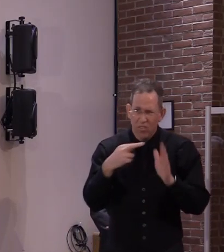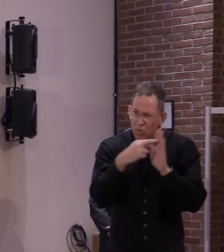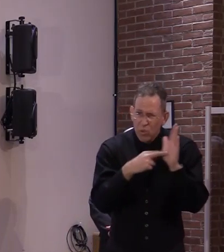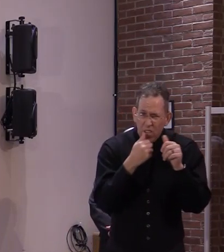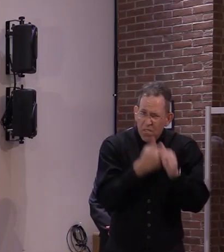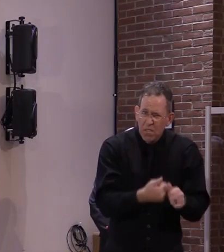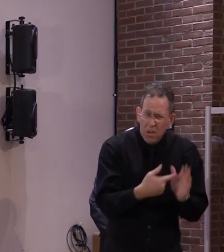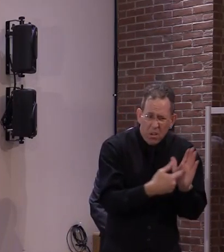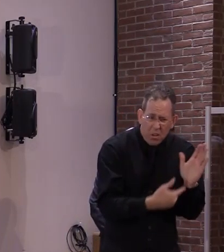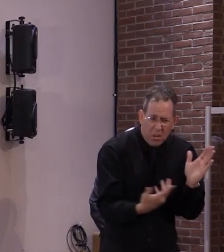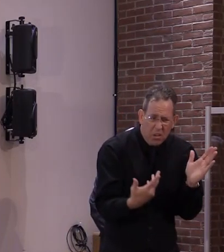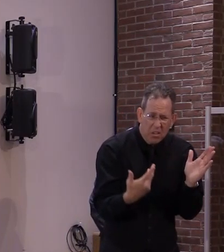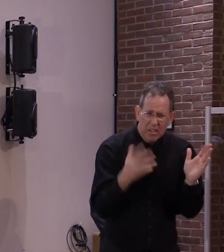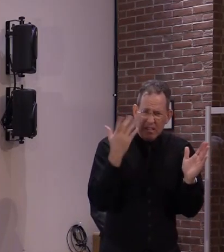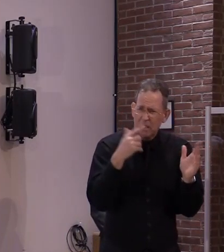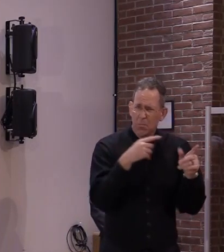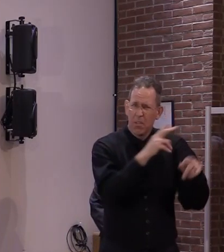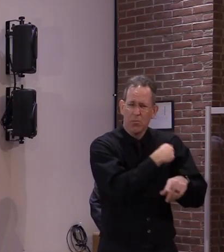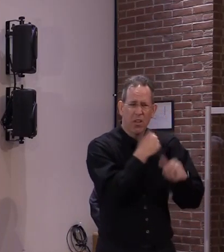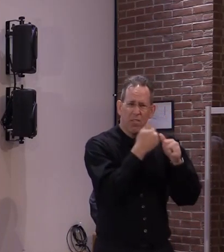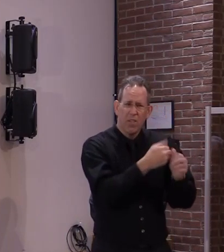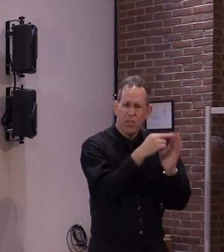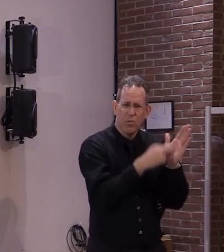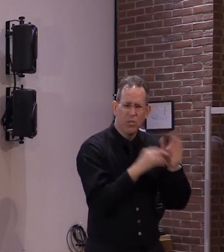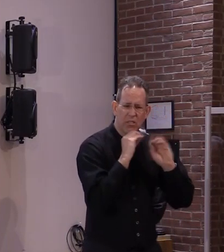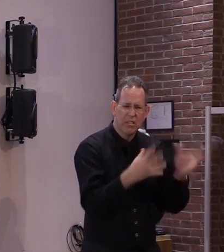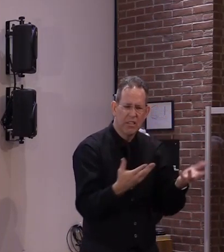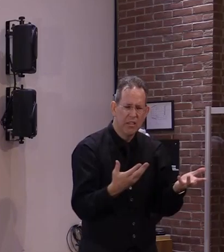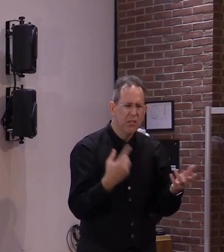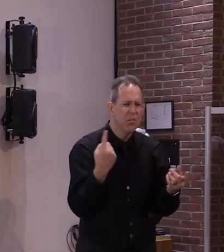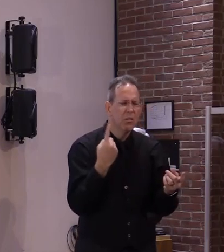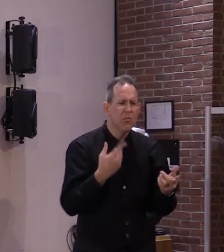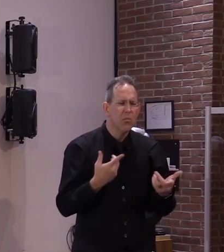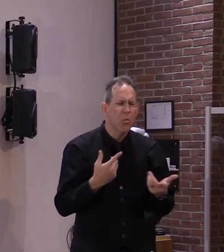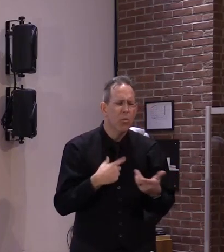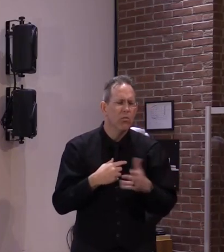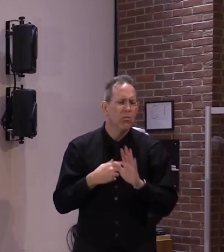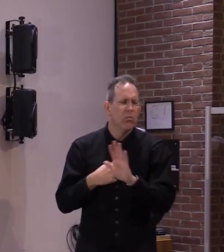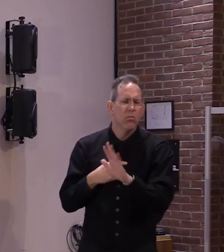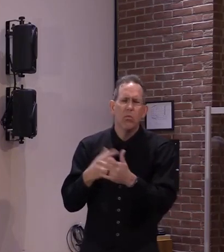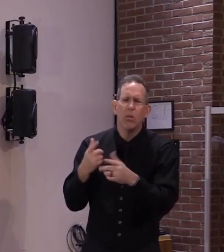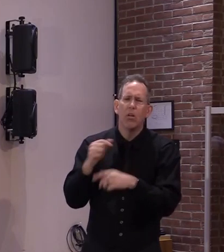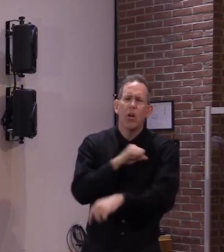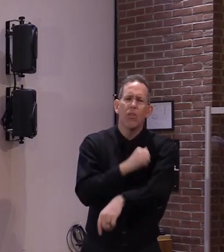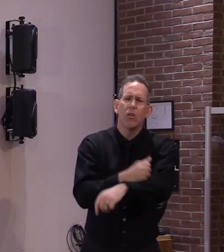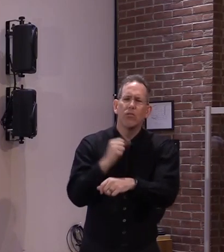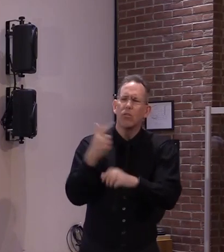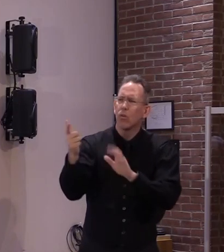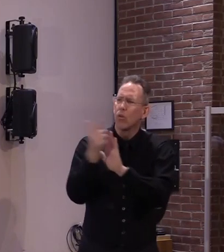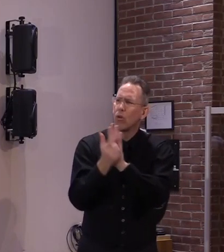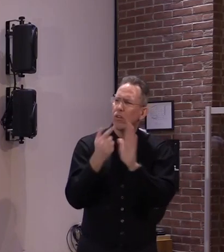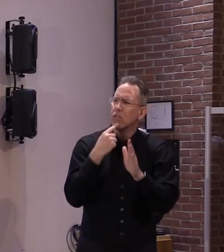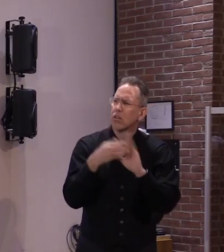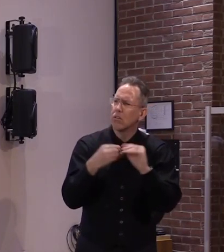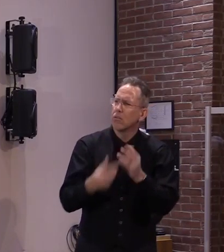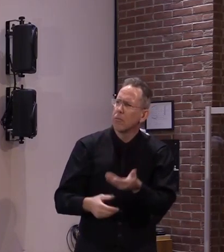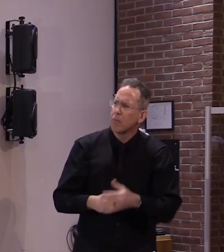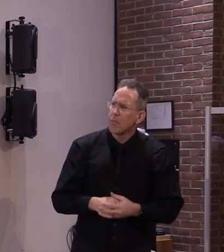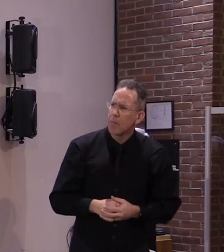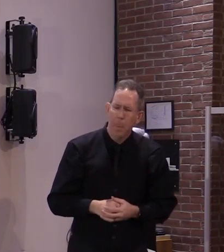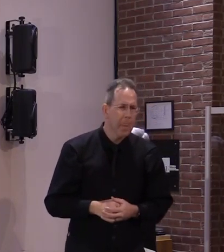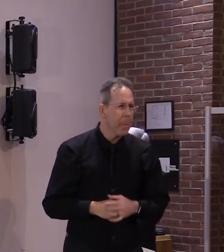What's the attorney general doing about this, you know? Yeah, again, from the very beginning. First of all, we want everyone to be